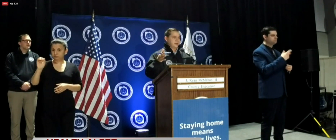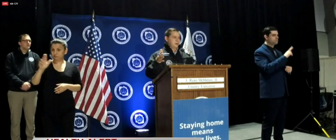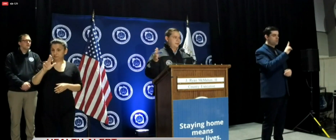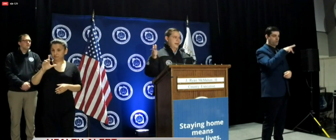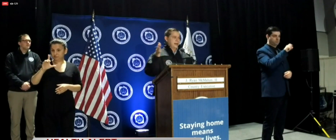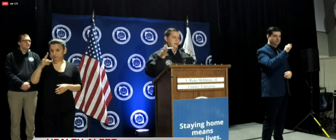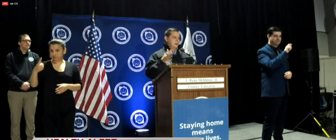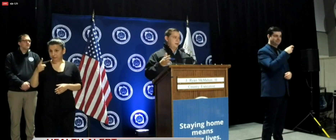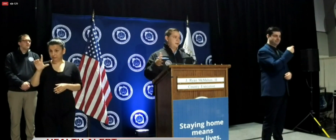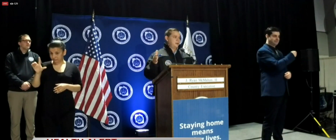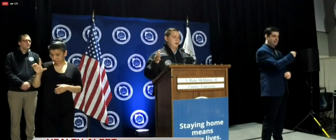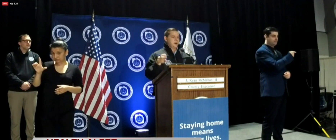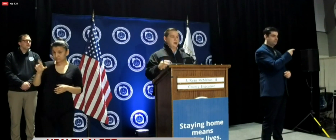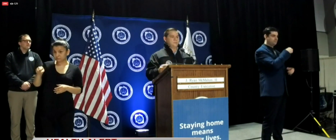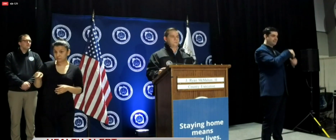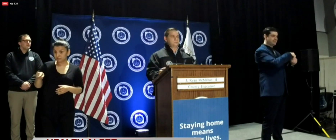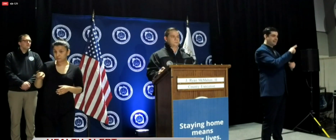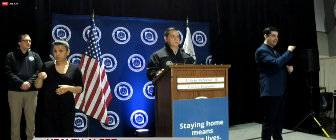at the lab a day.